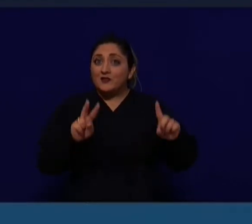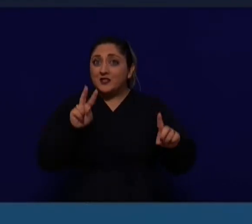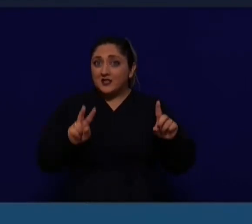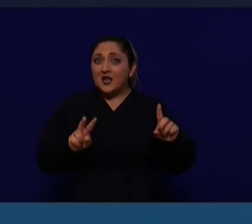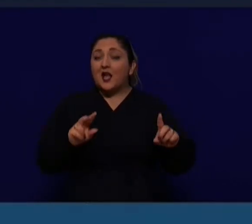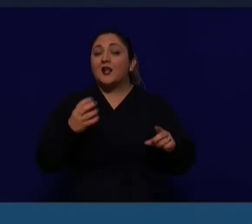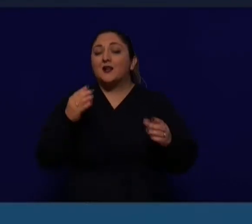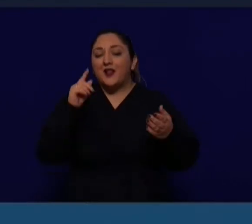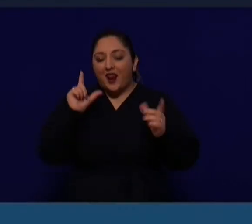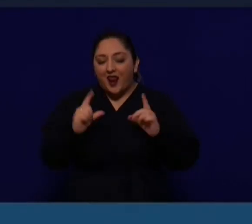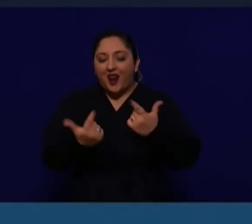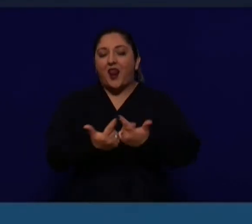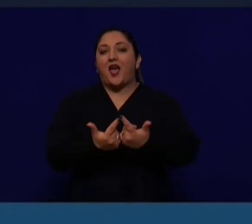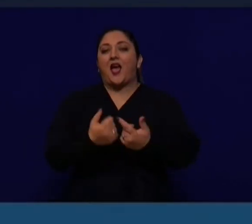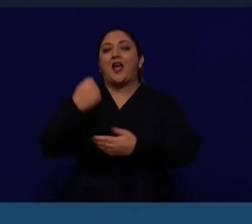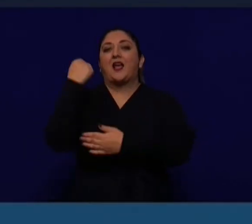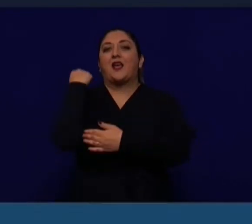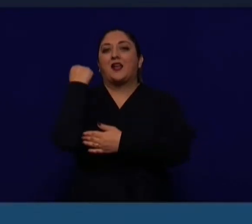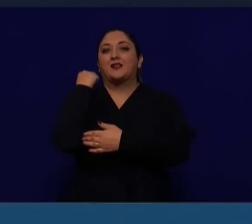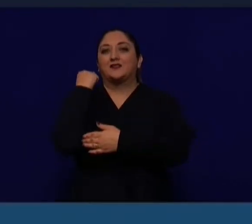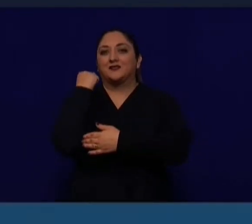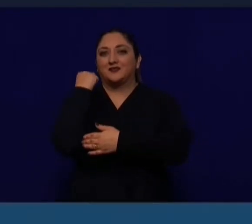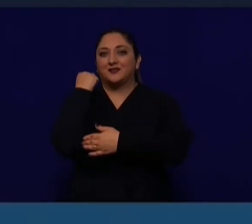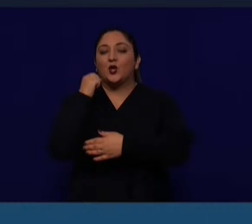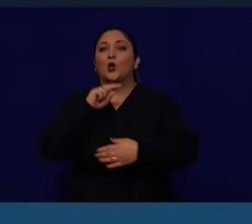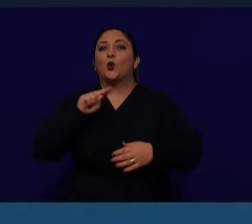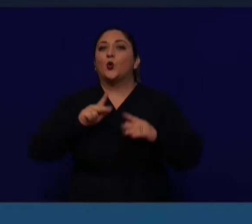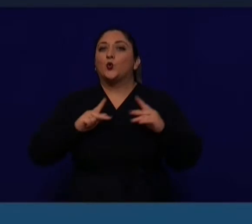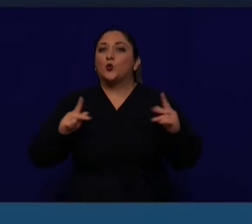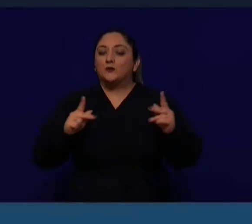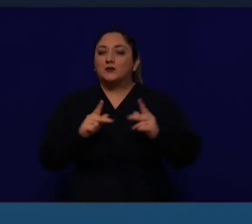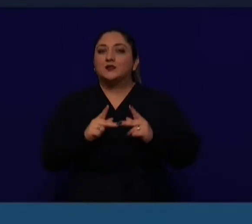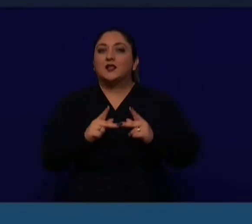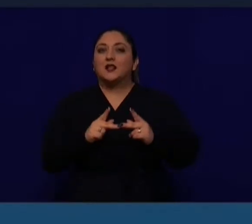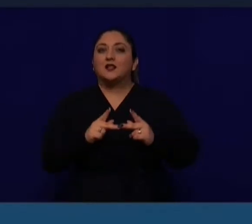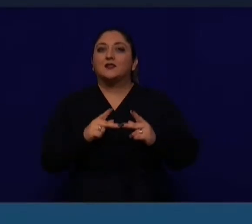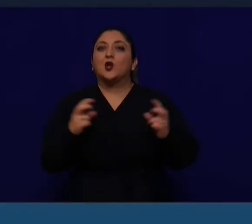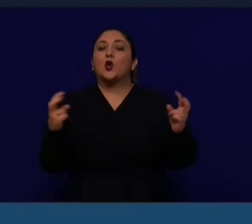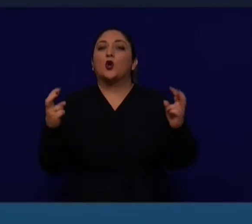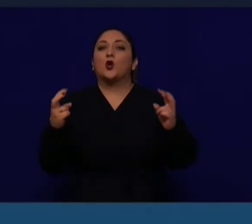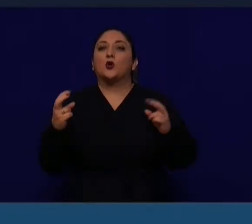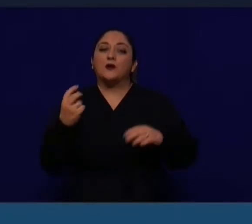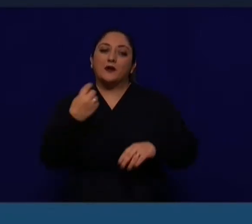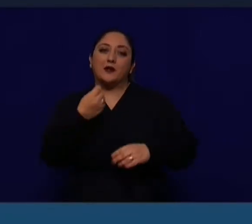tal-Health Security Committee u kif ukoll il-Kumitat tal-Immunization